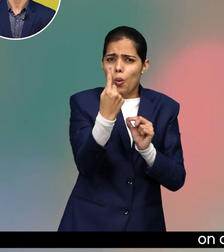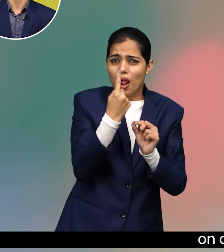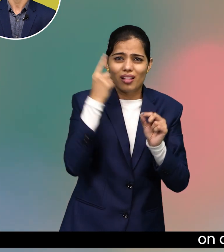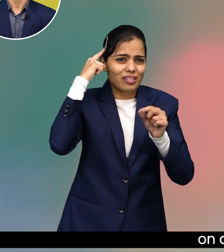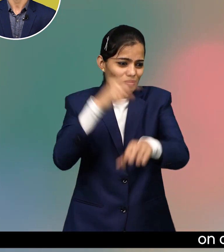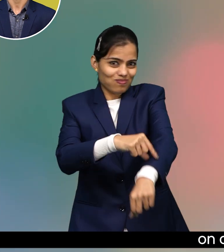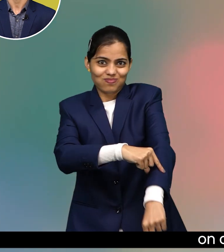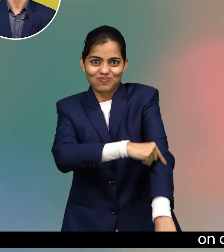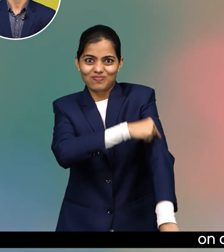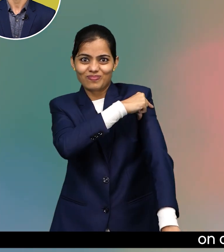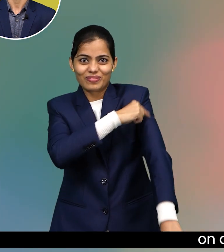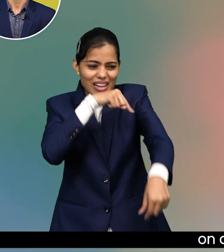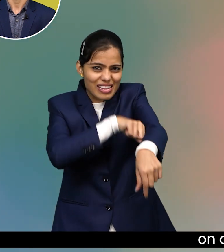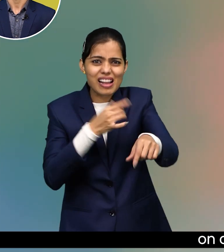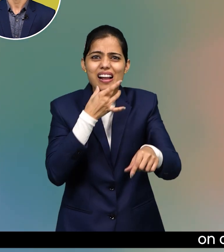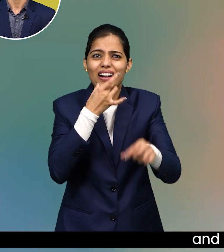end